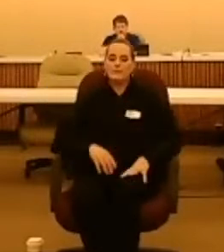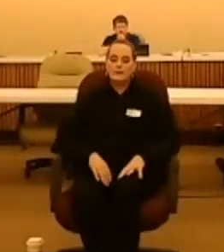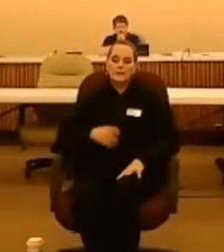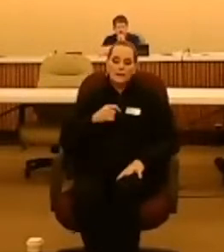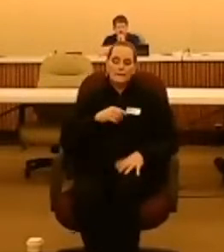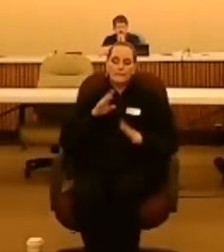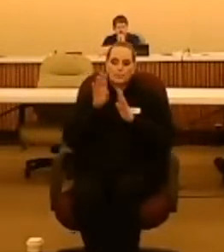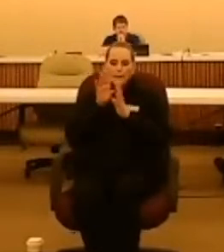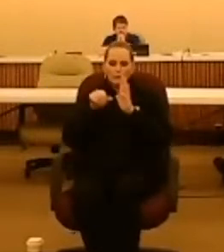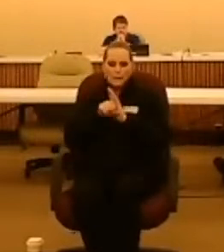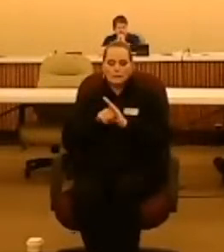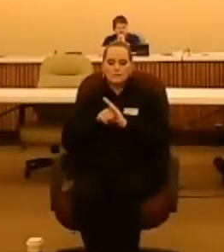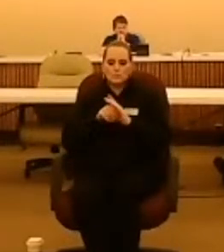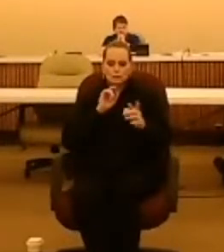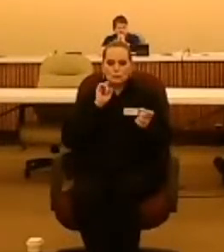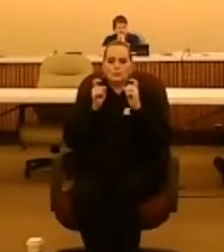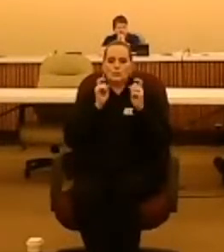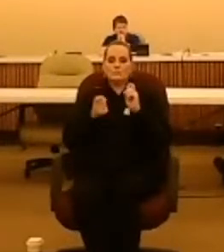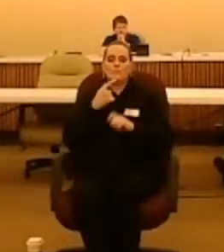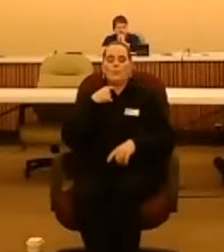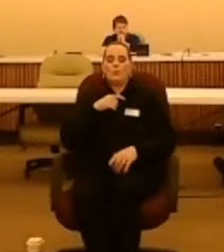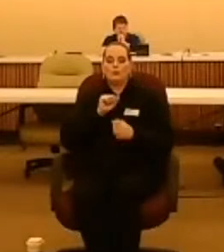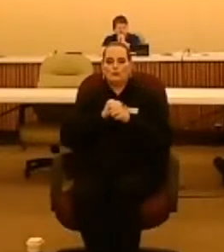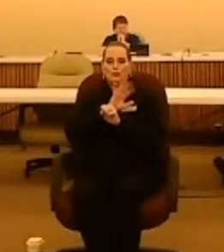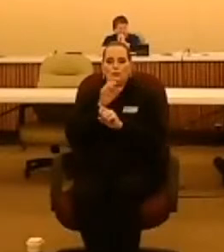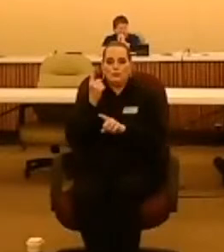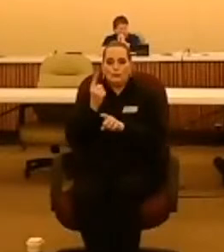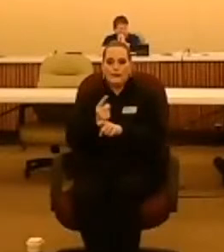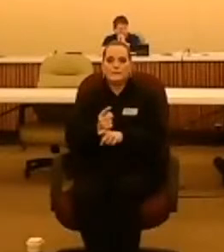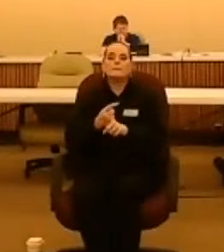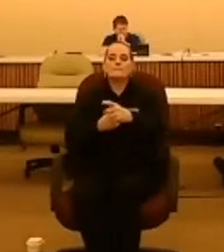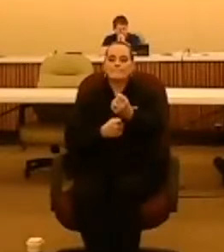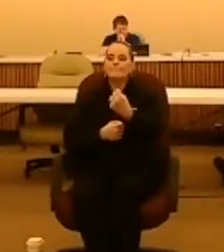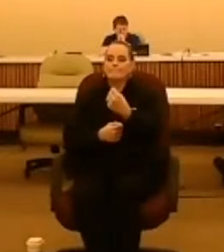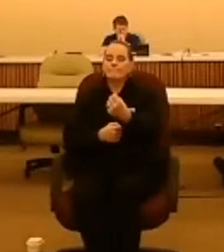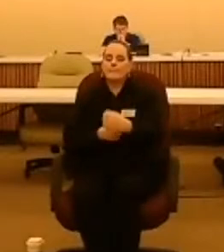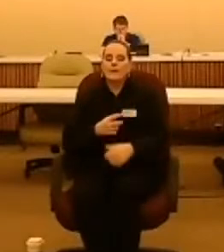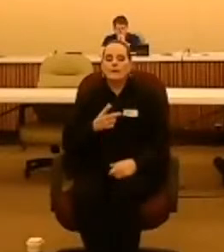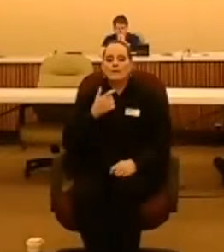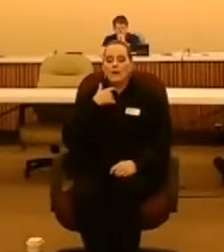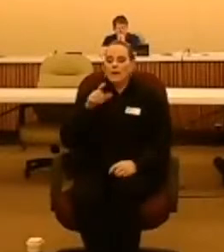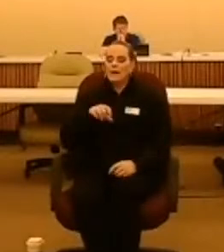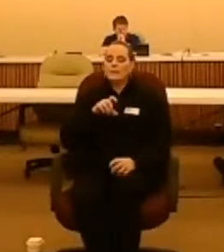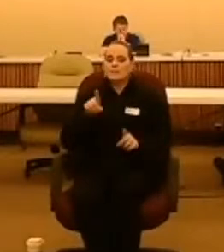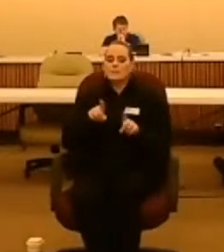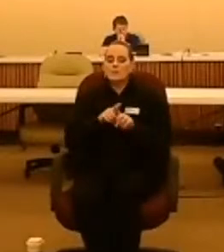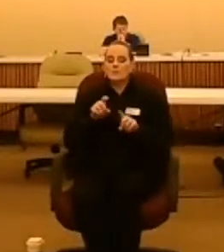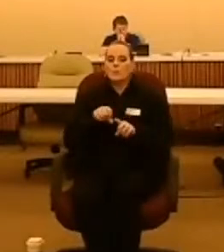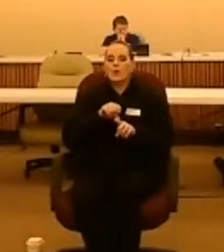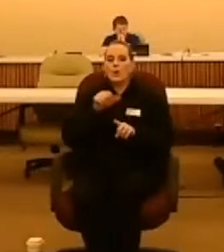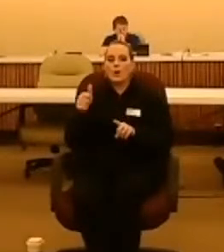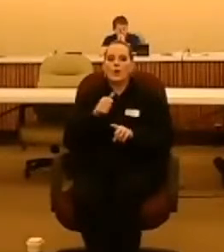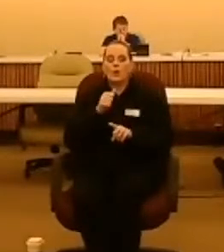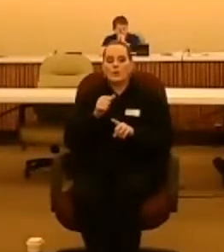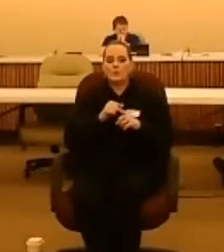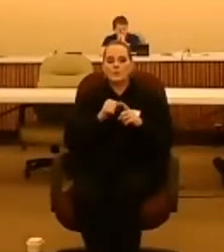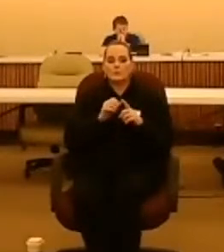it for COVID, correct? True, correct, right. And other developments in the area.